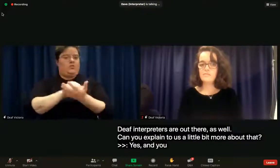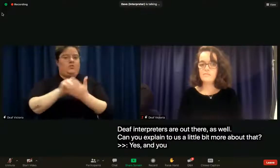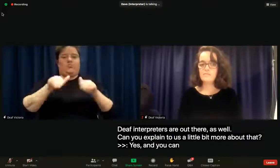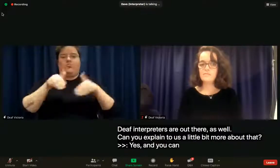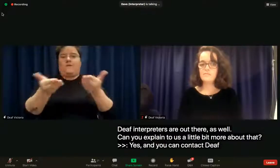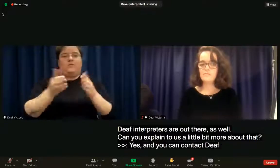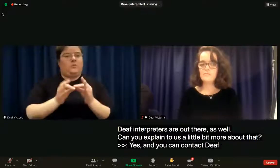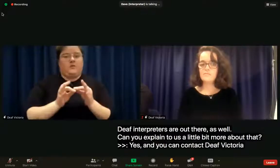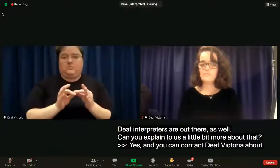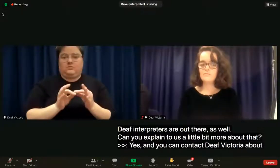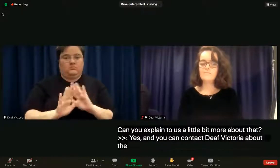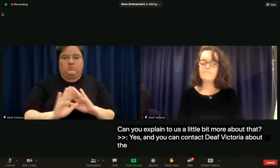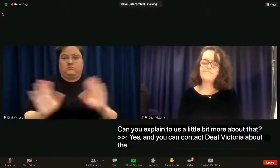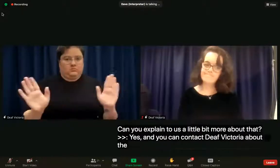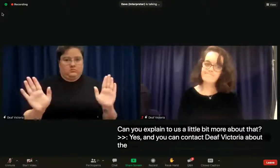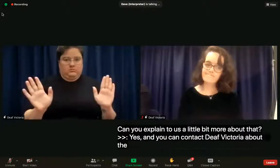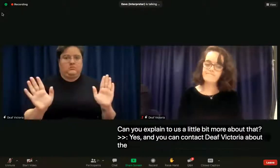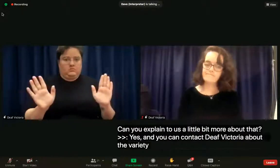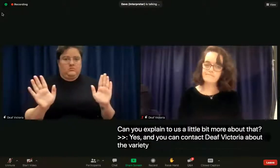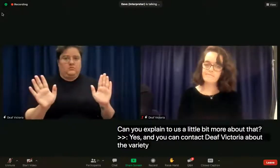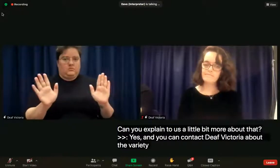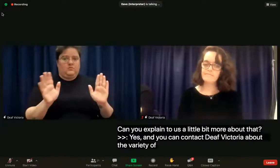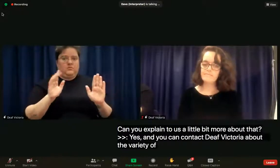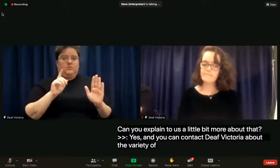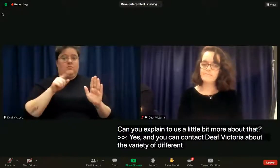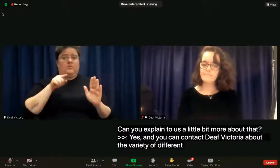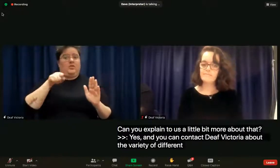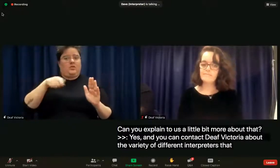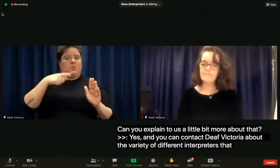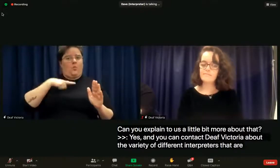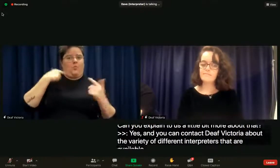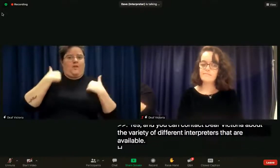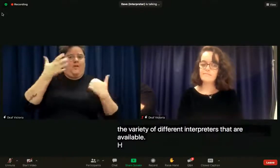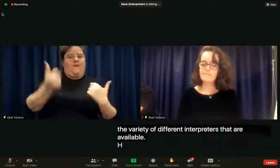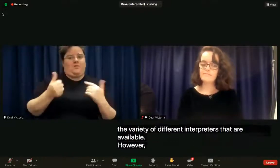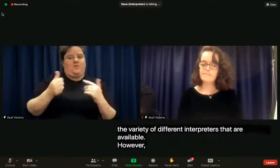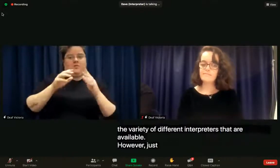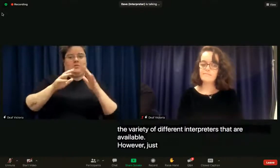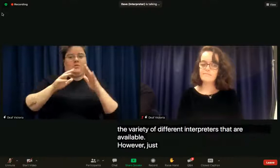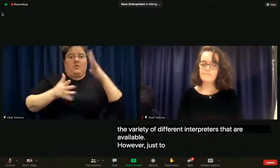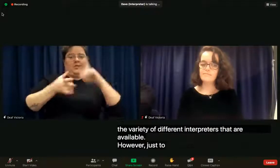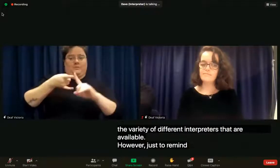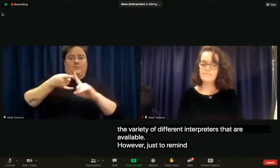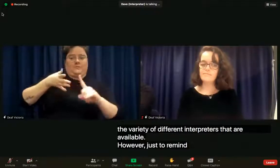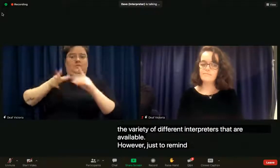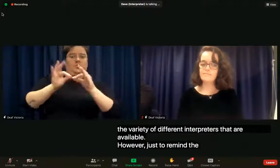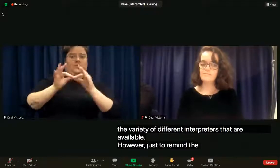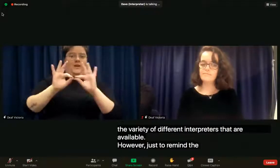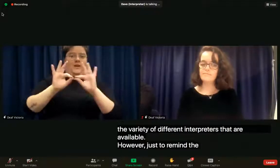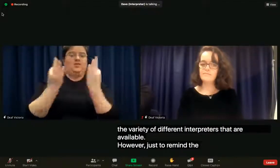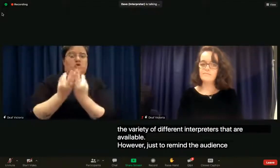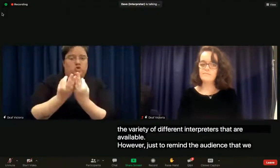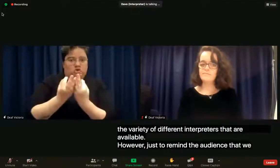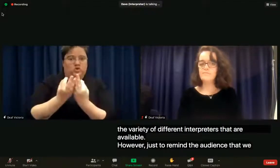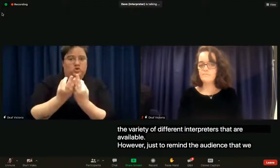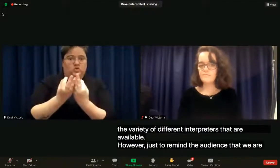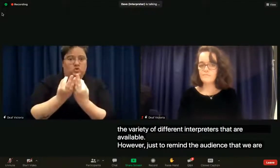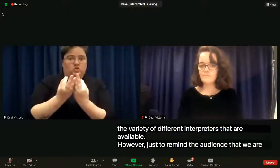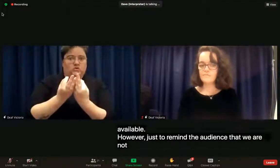are available. However, just to remind the audience that we are not an interpreter booking organisation. There are